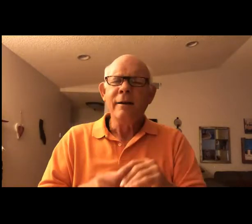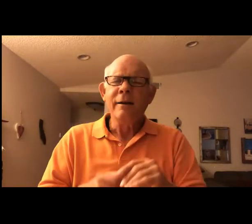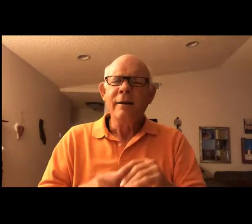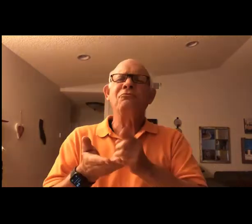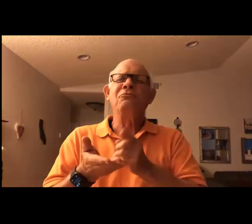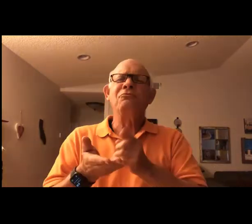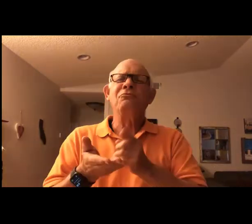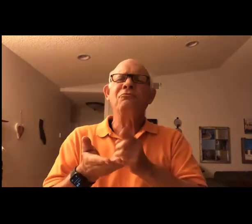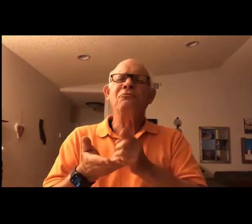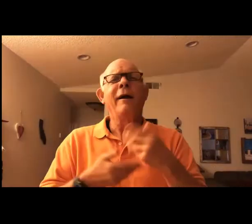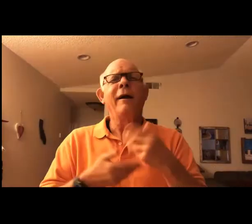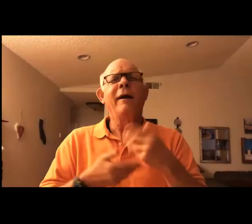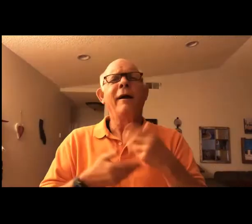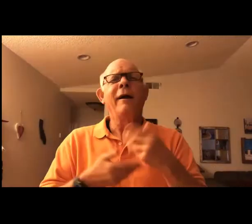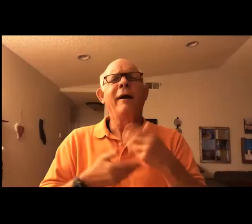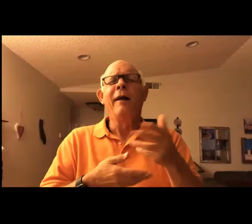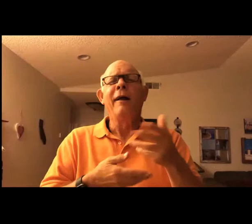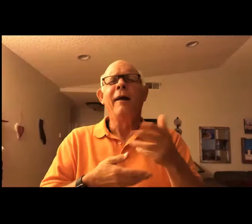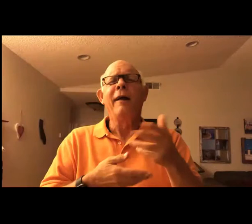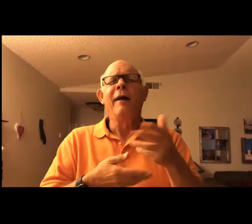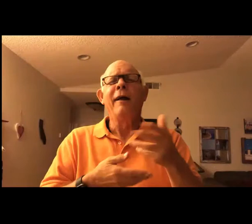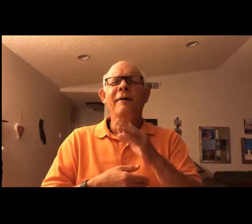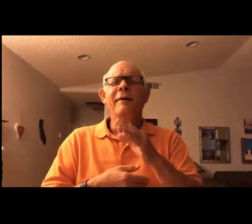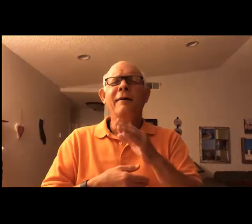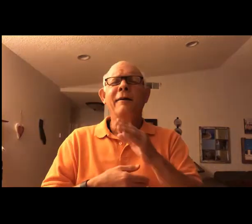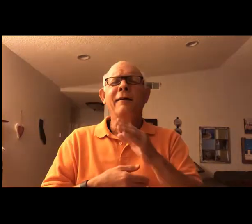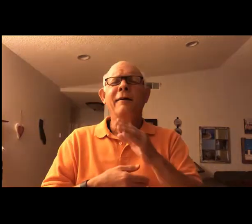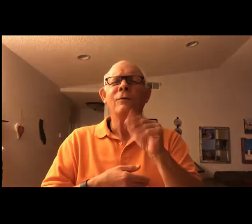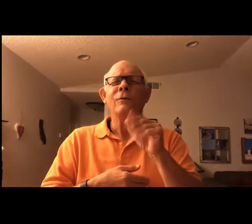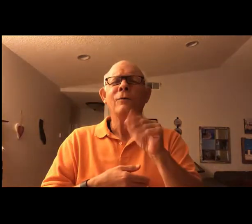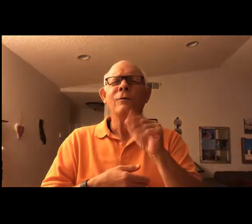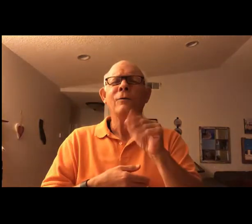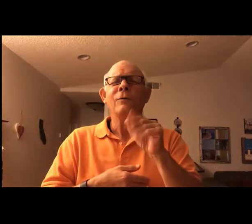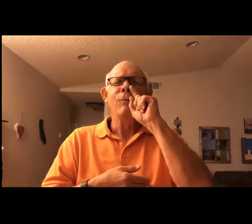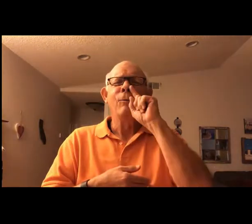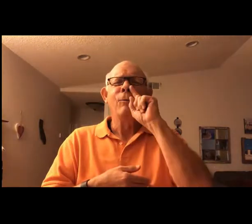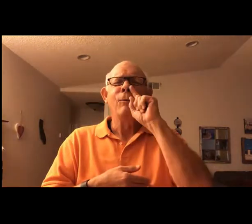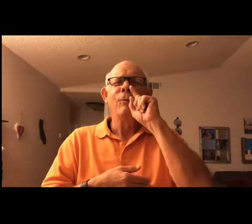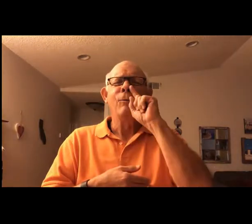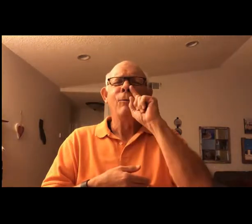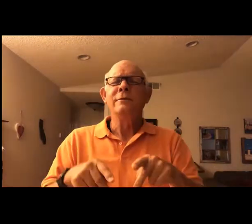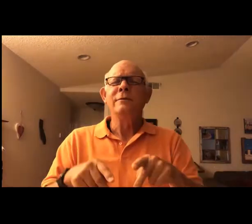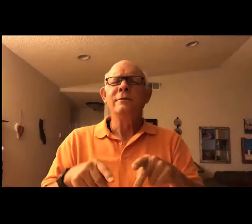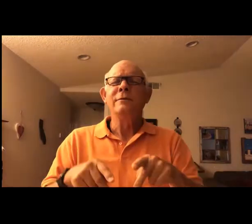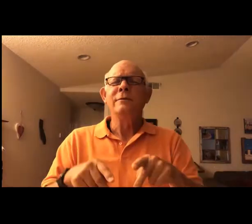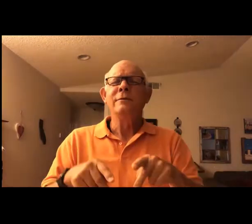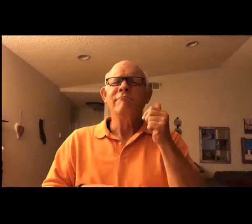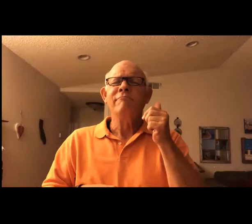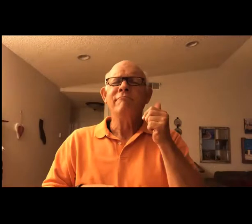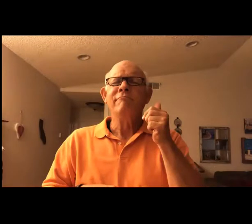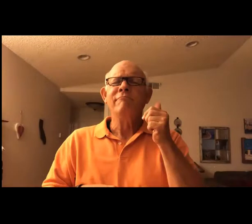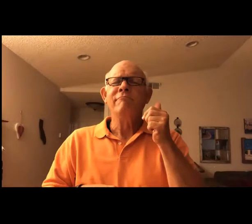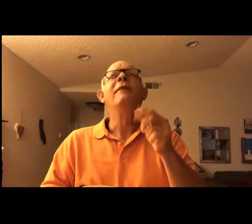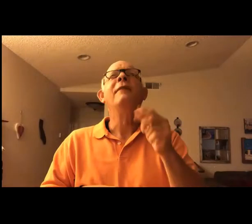Association. But we have had interchanging conversations. It's great stuff. He's never, ever